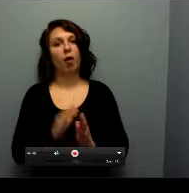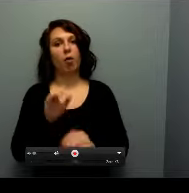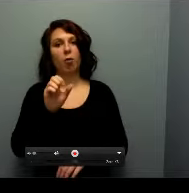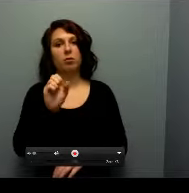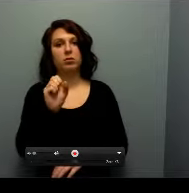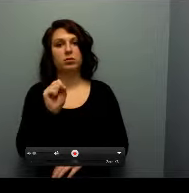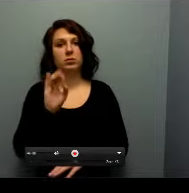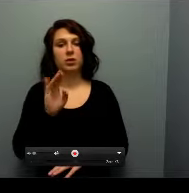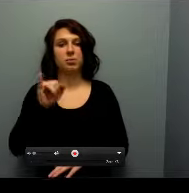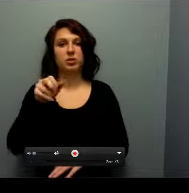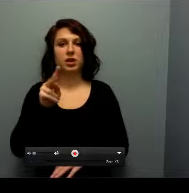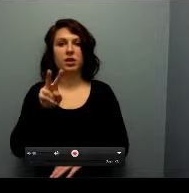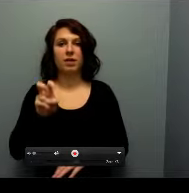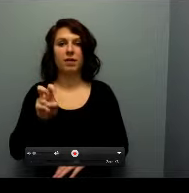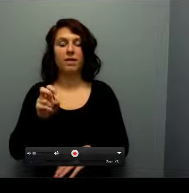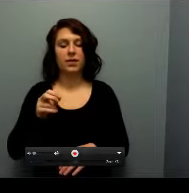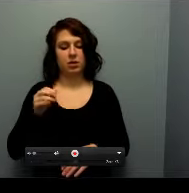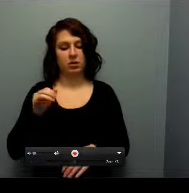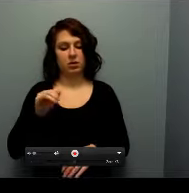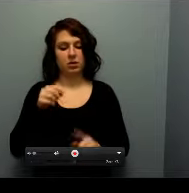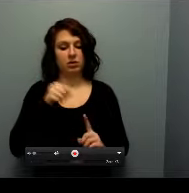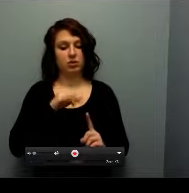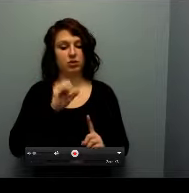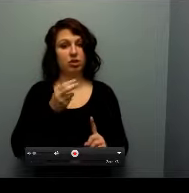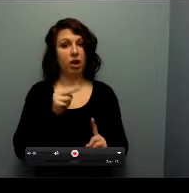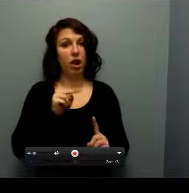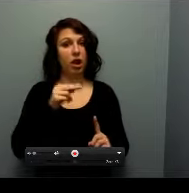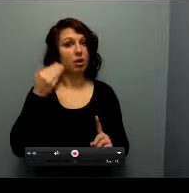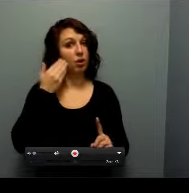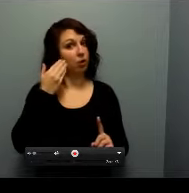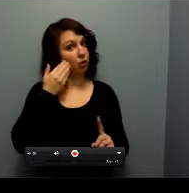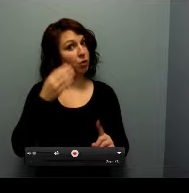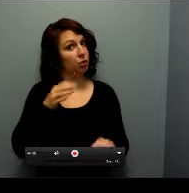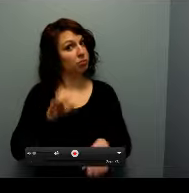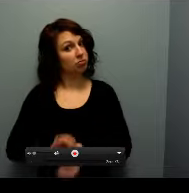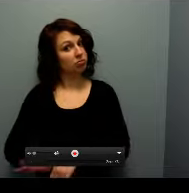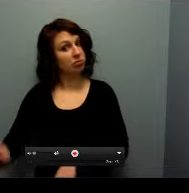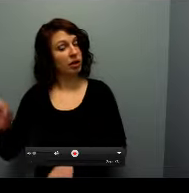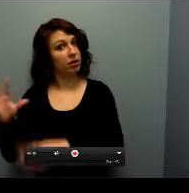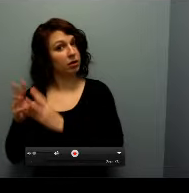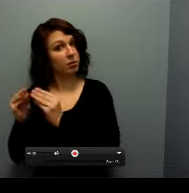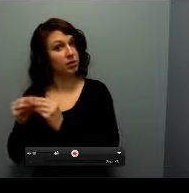was a 9 o'clock meeting, so why was he late?